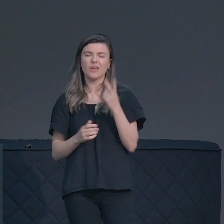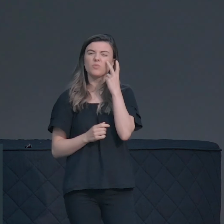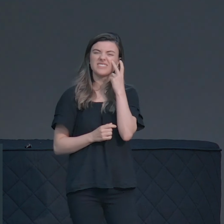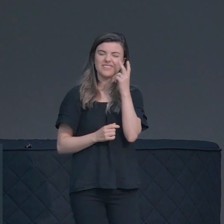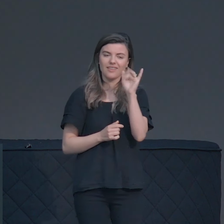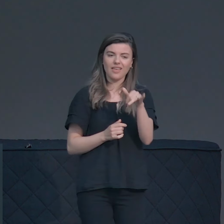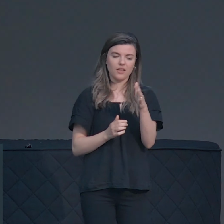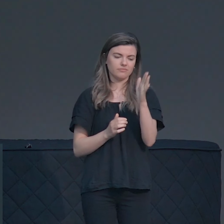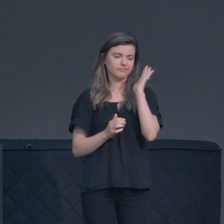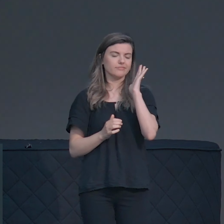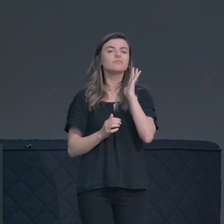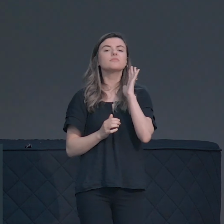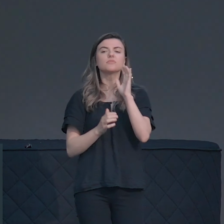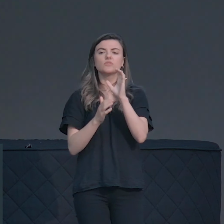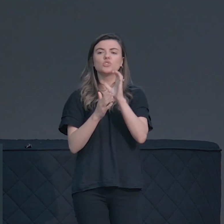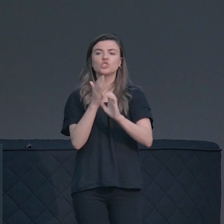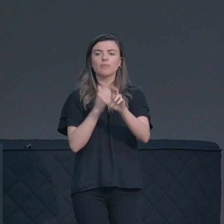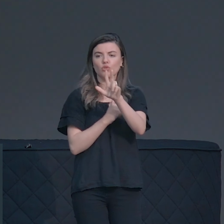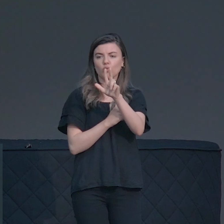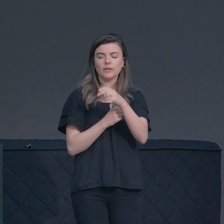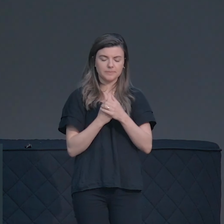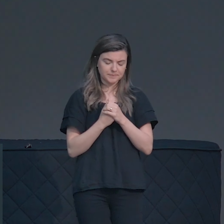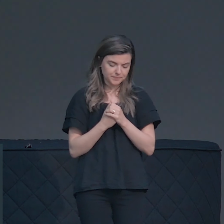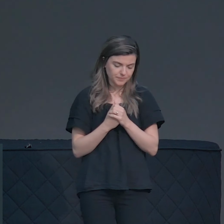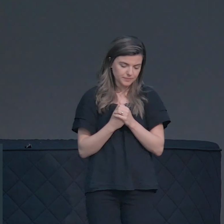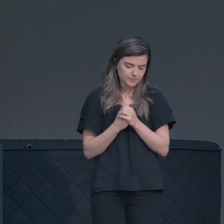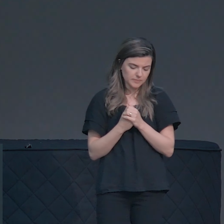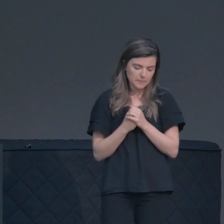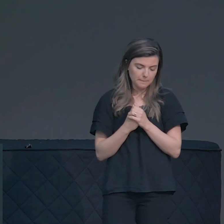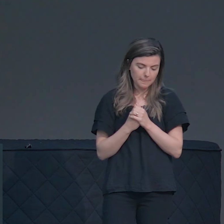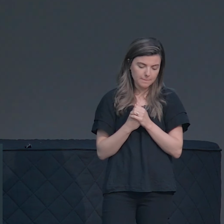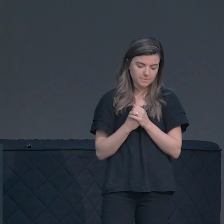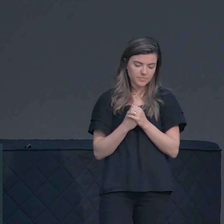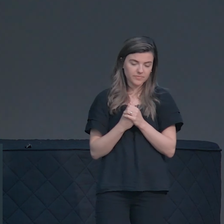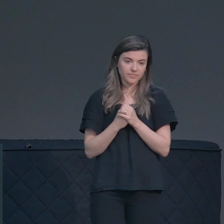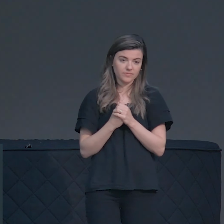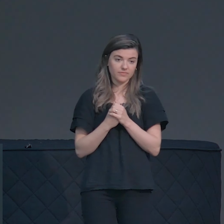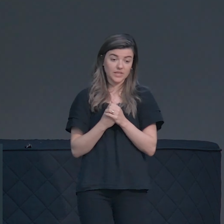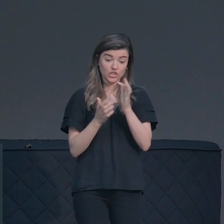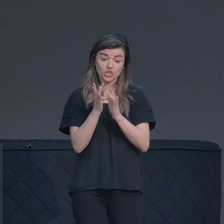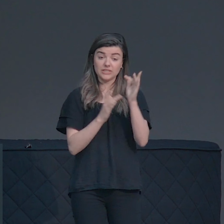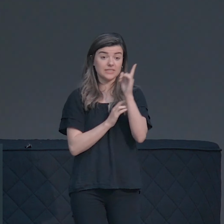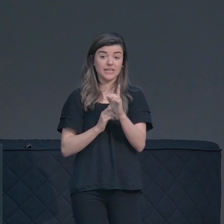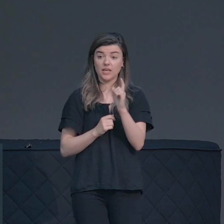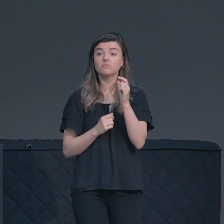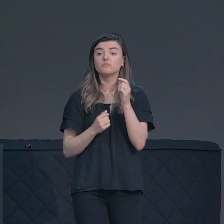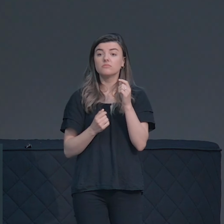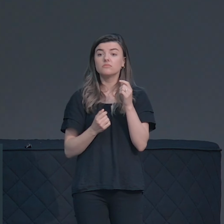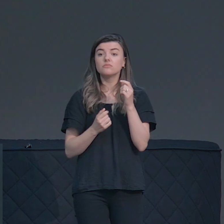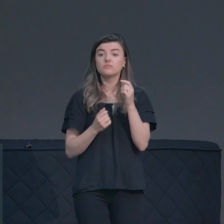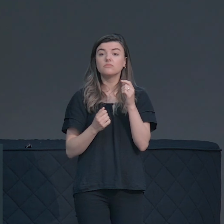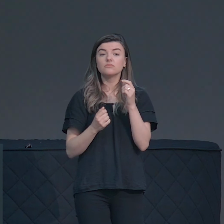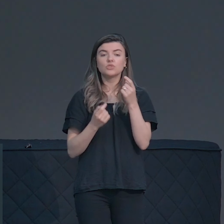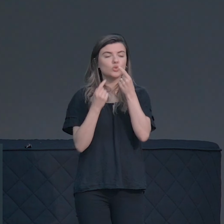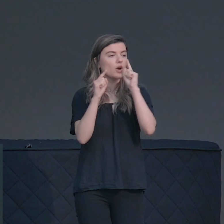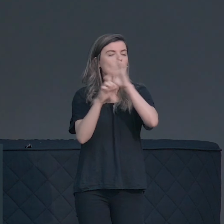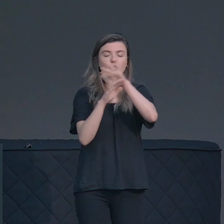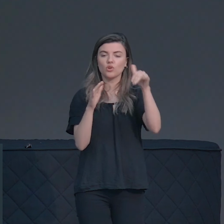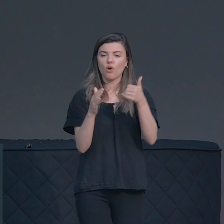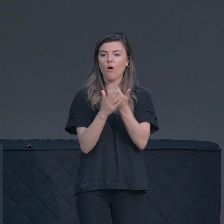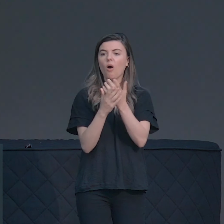that back in chapter 3, verse 14. This is what he's come to do, to fulfill all